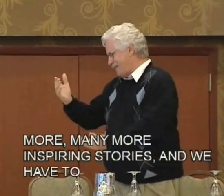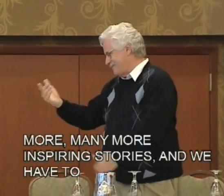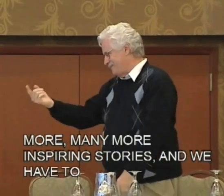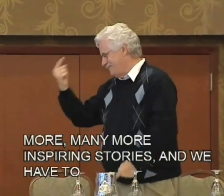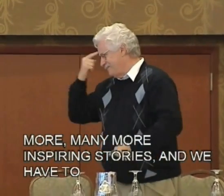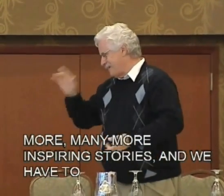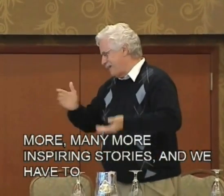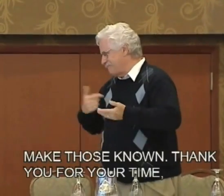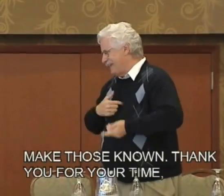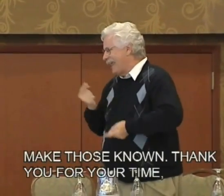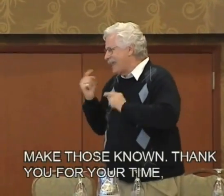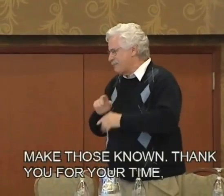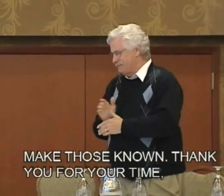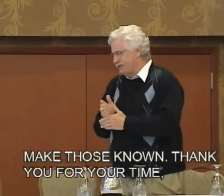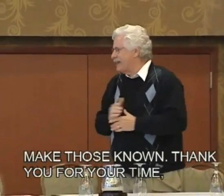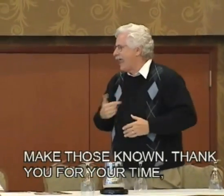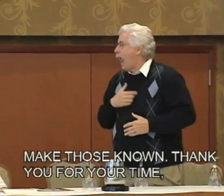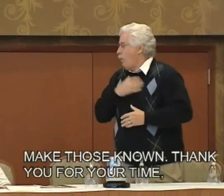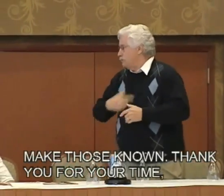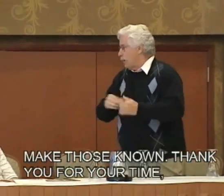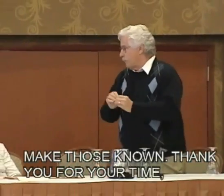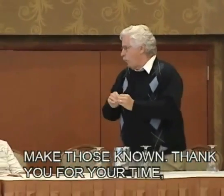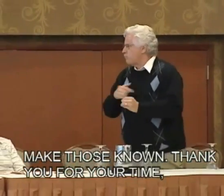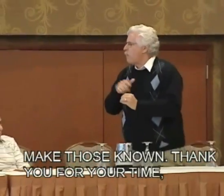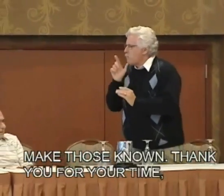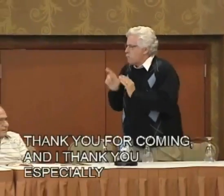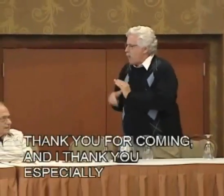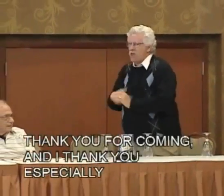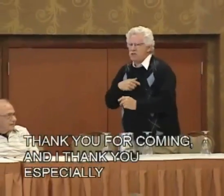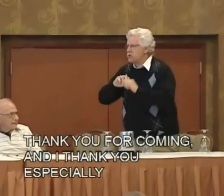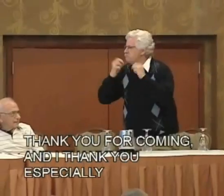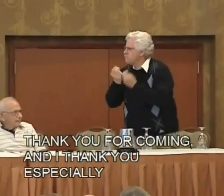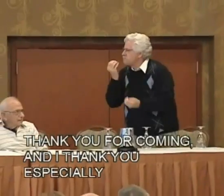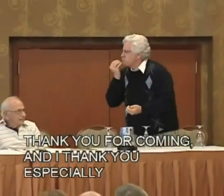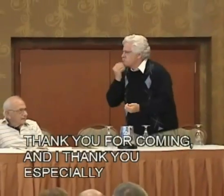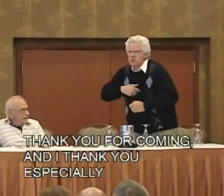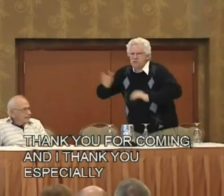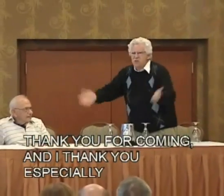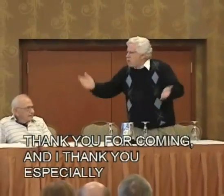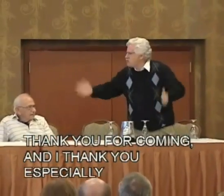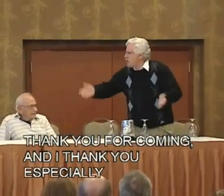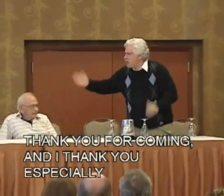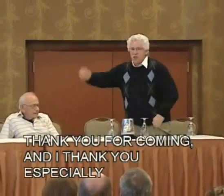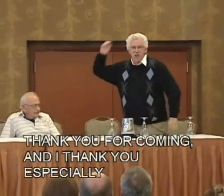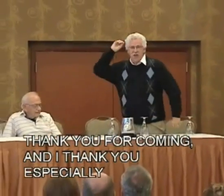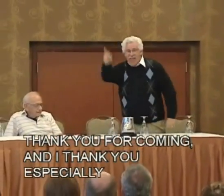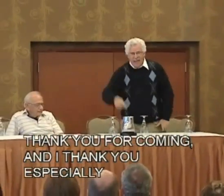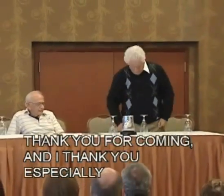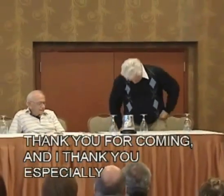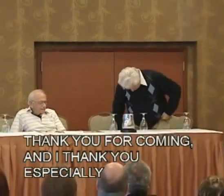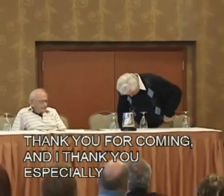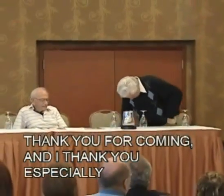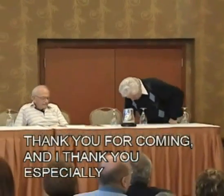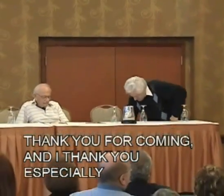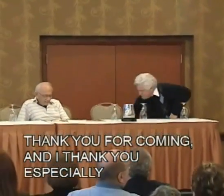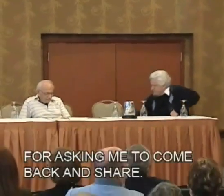and I thank you especially for inviting me to come back and share I wish I could share more but later we'll sit down and talk more and we'll have those conversations okay